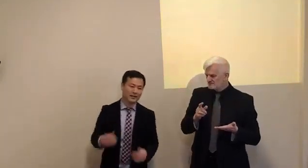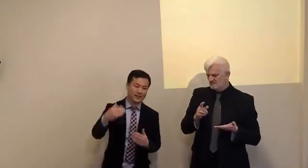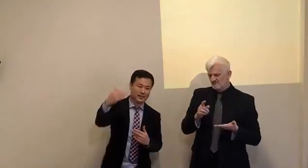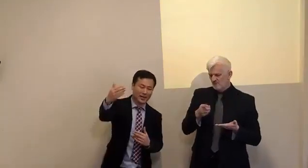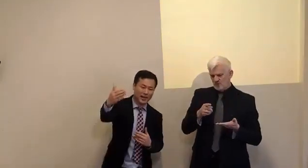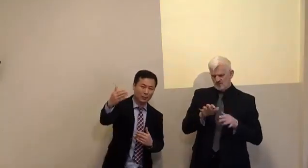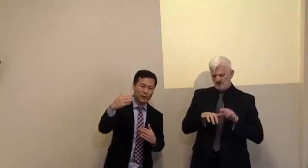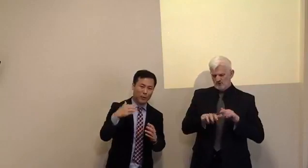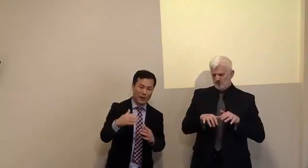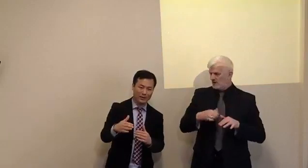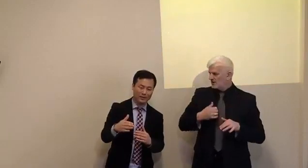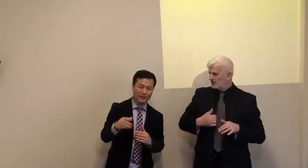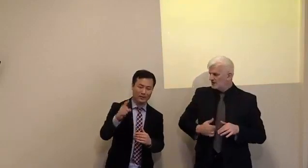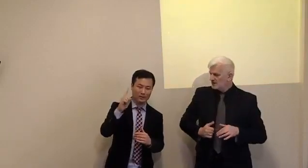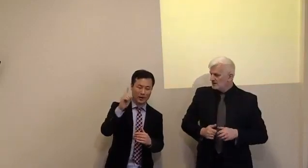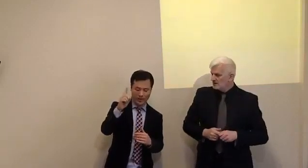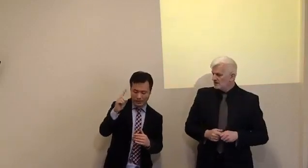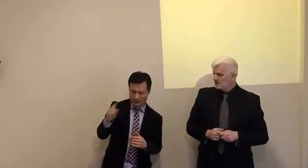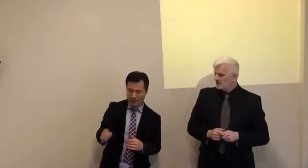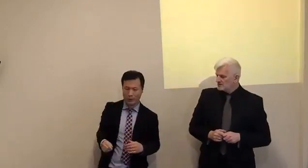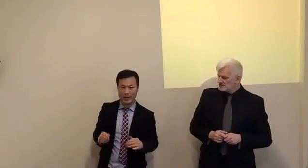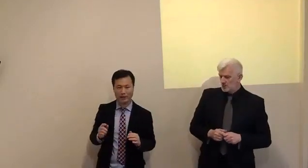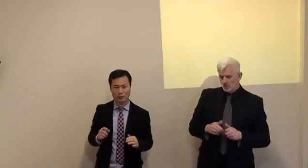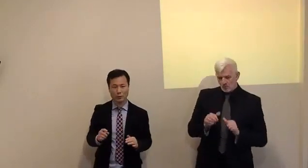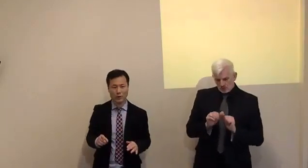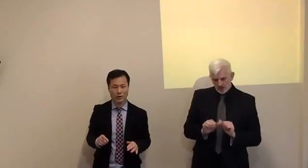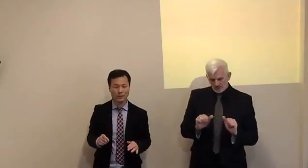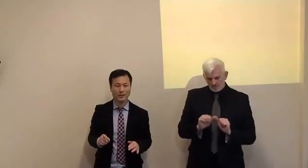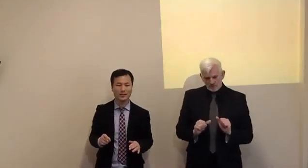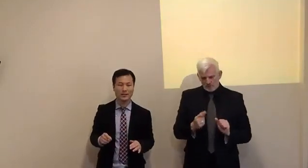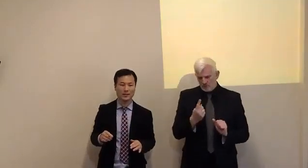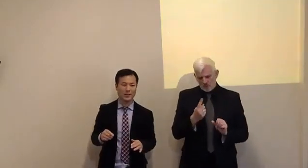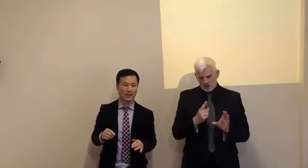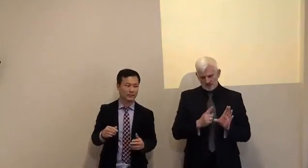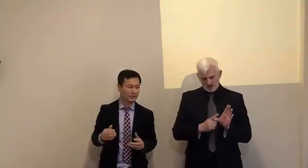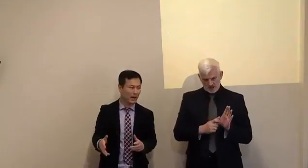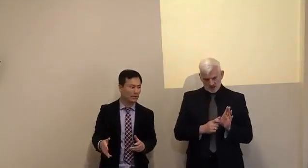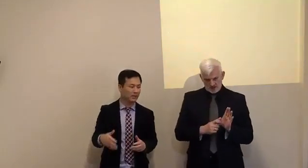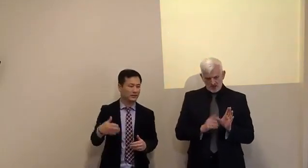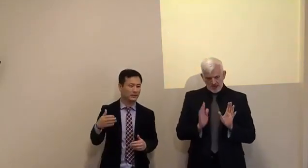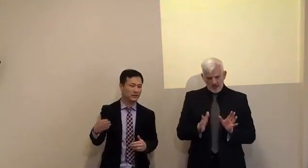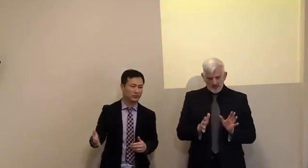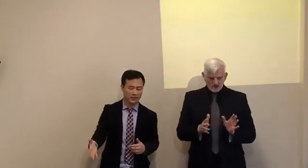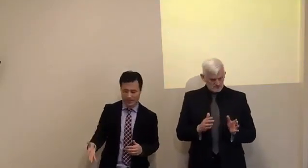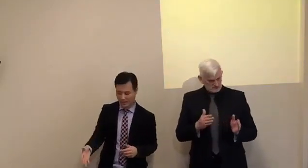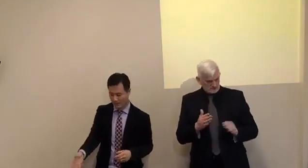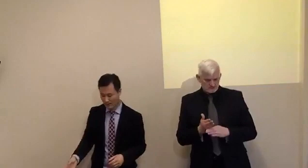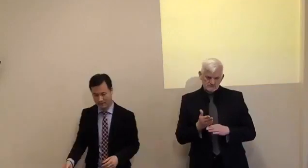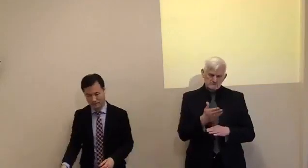Until the time we wait about a year, we had to work as farmer in countryside.